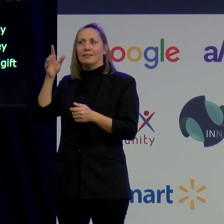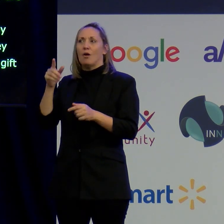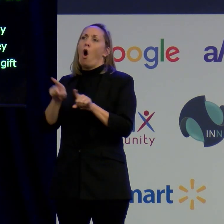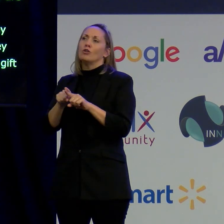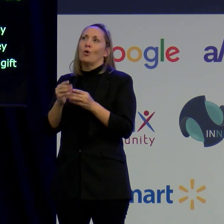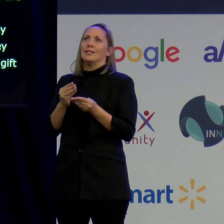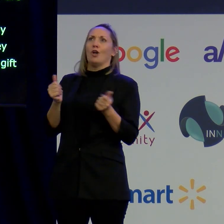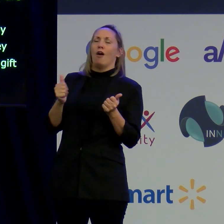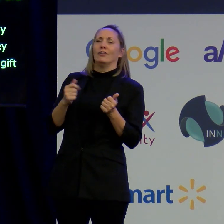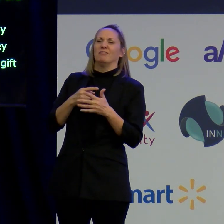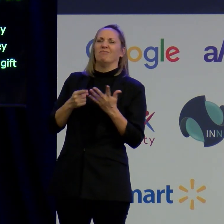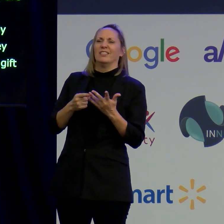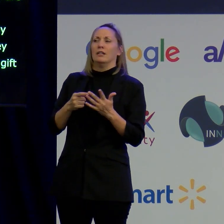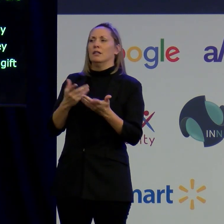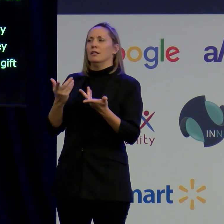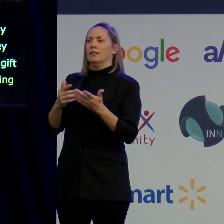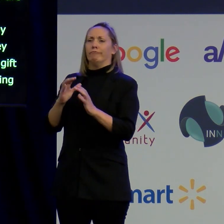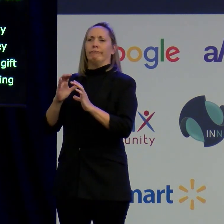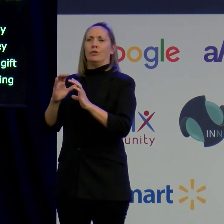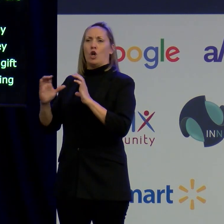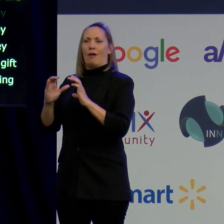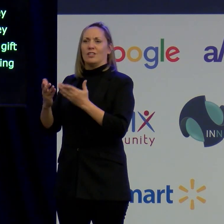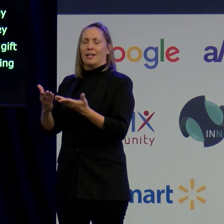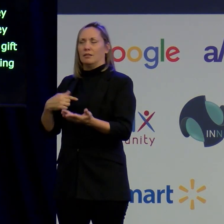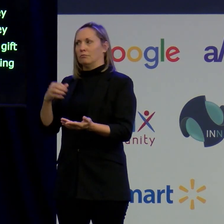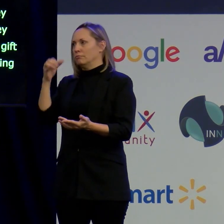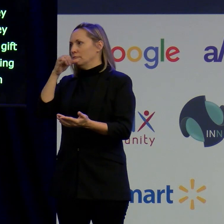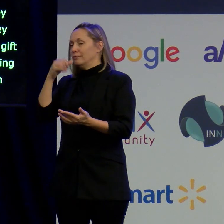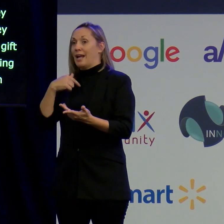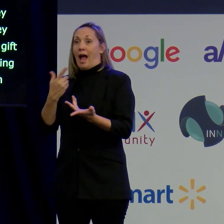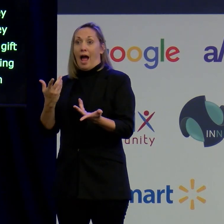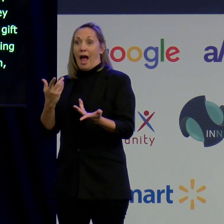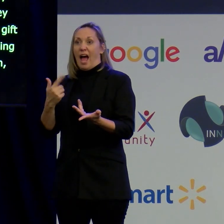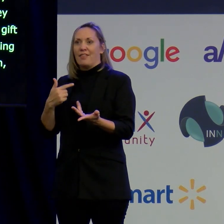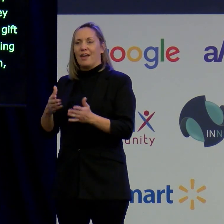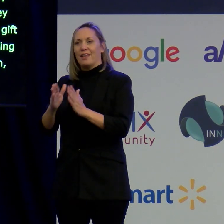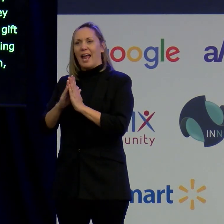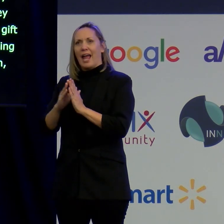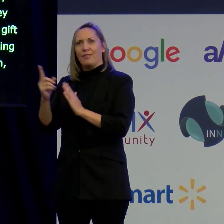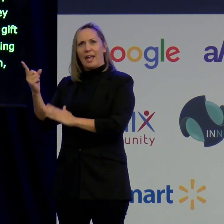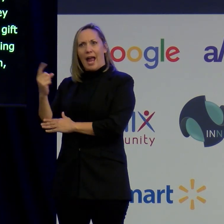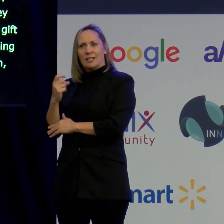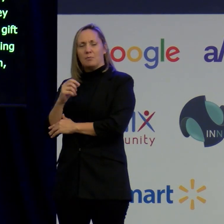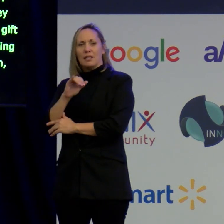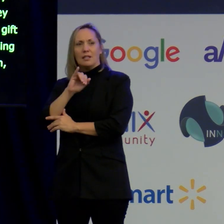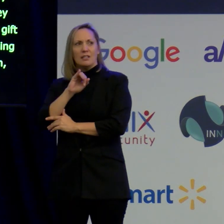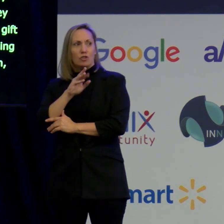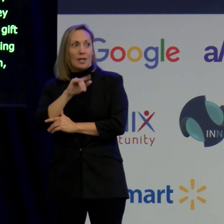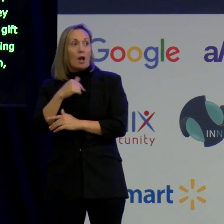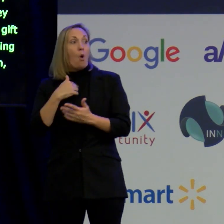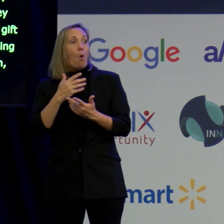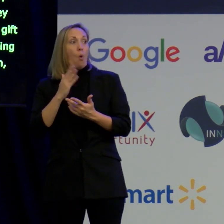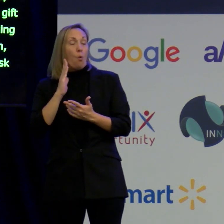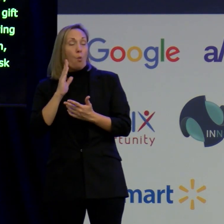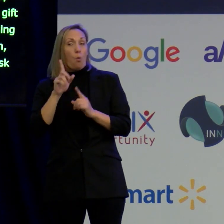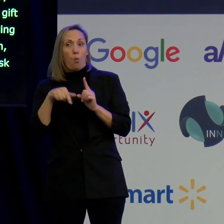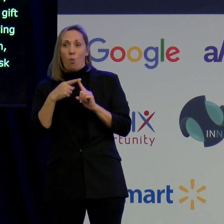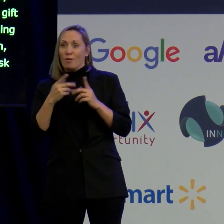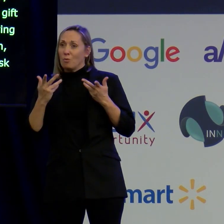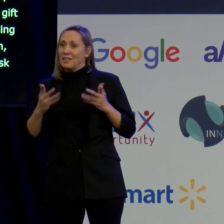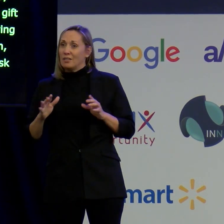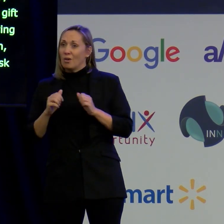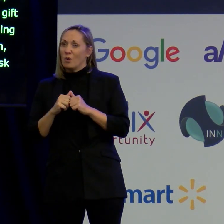all manner of things in conversation. My goodness, teenagers. And then they ask me the question, Jenny, when are you going to be done